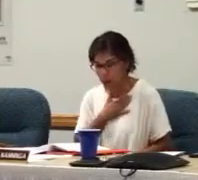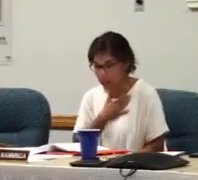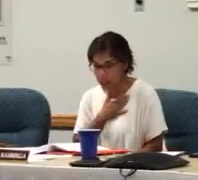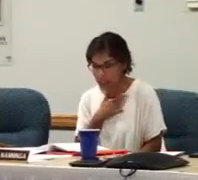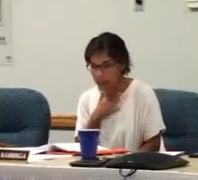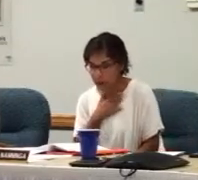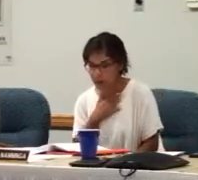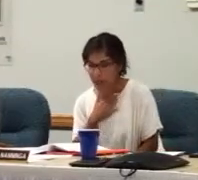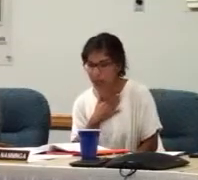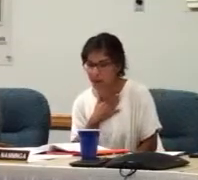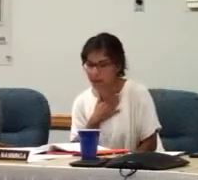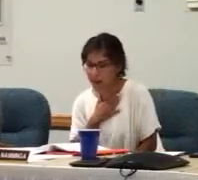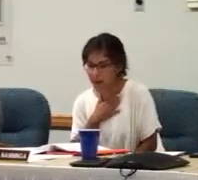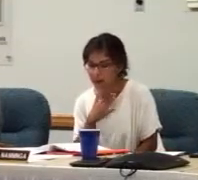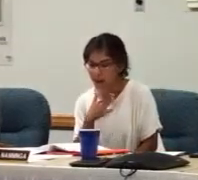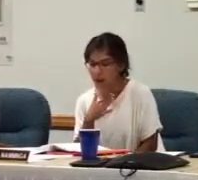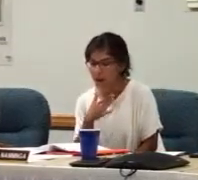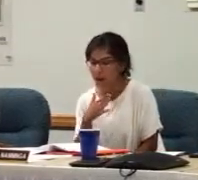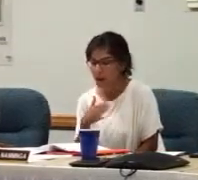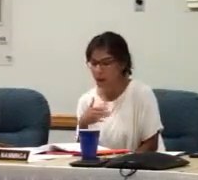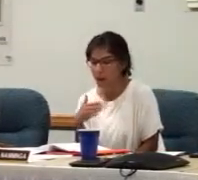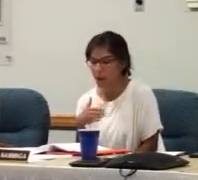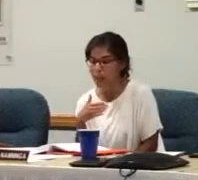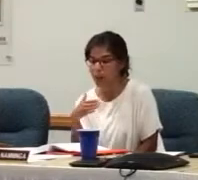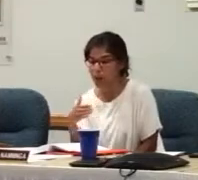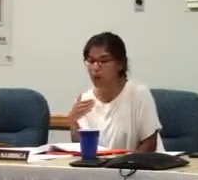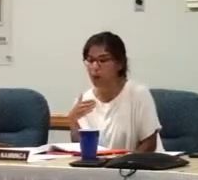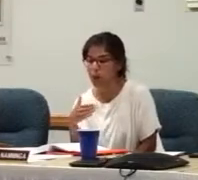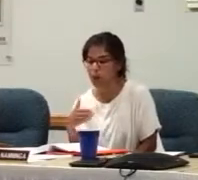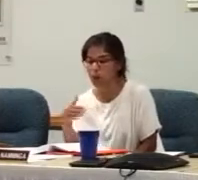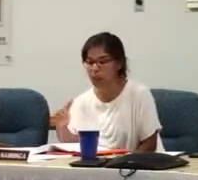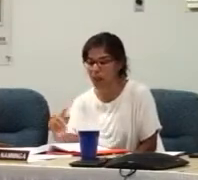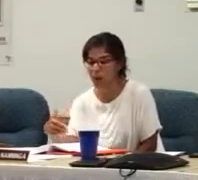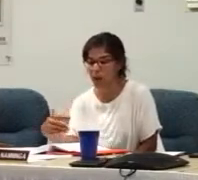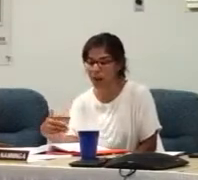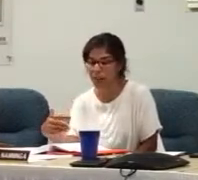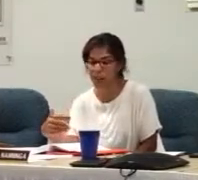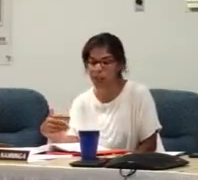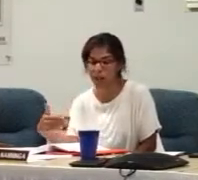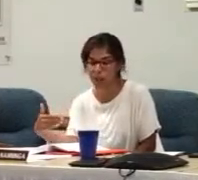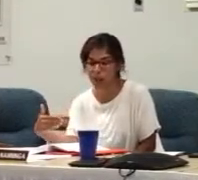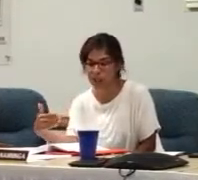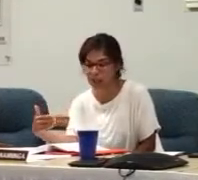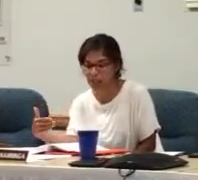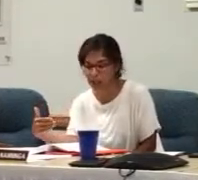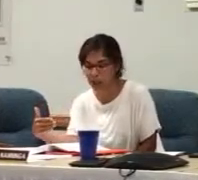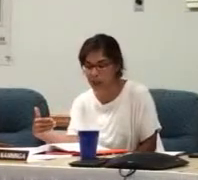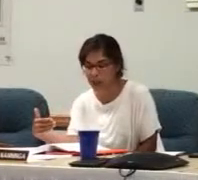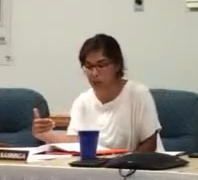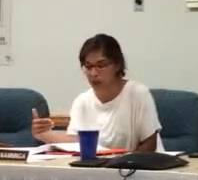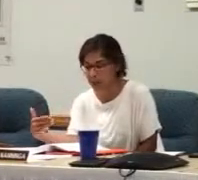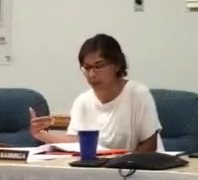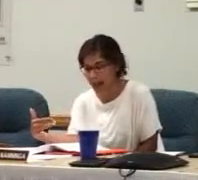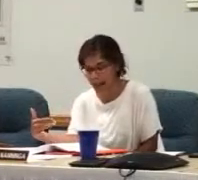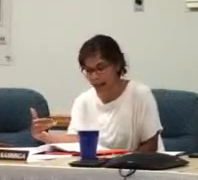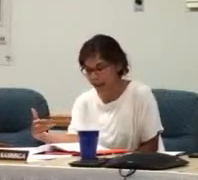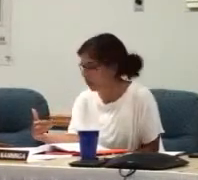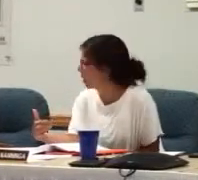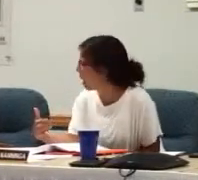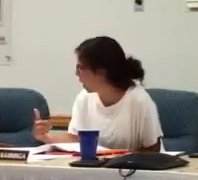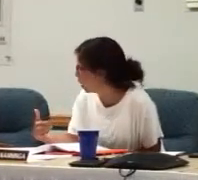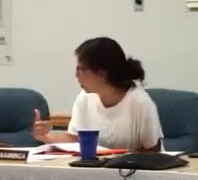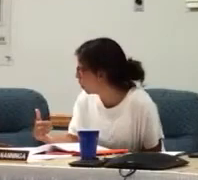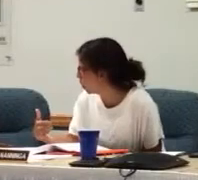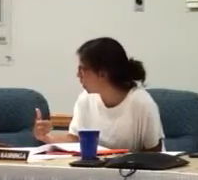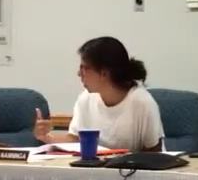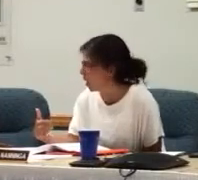I personally would be in favor of going to those schools that are arranged to give us presentations, but that, I believe,